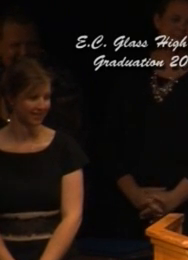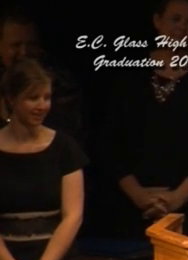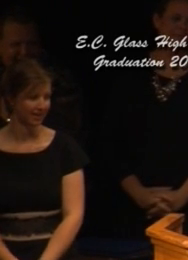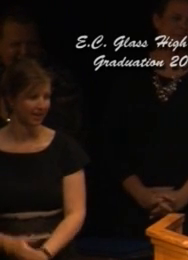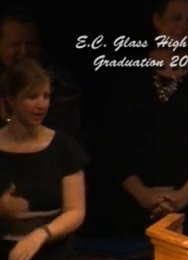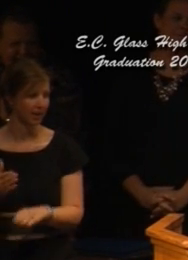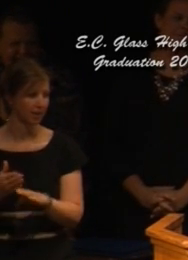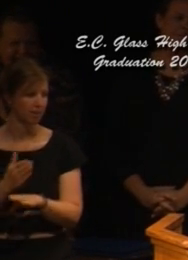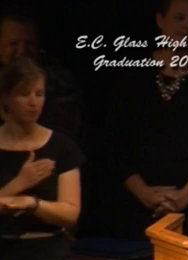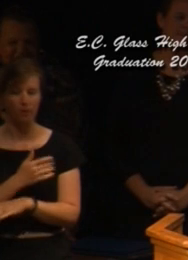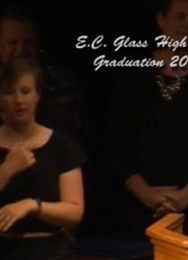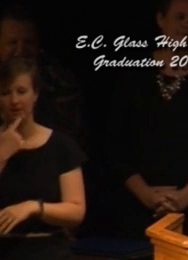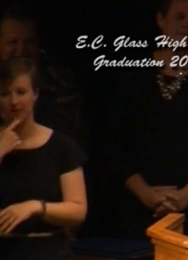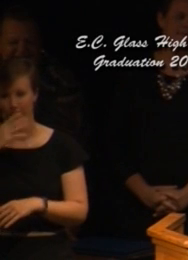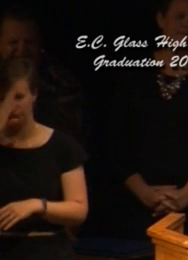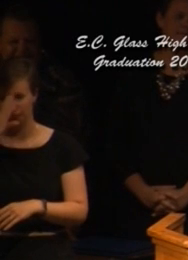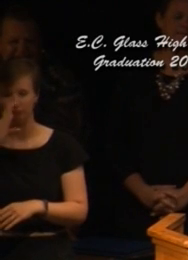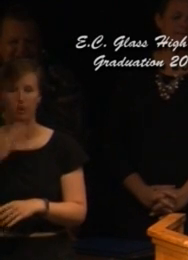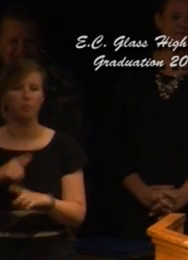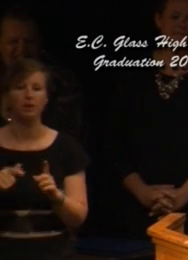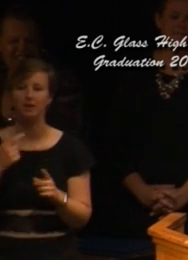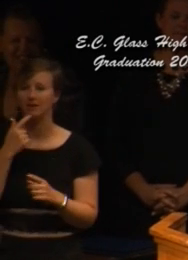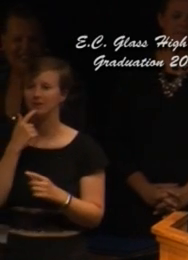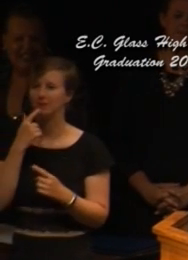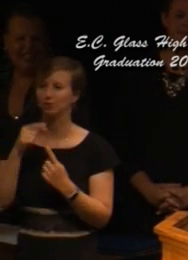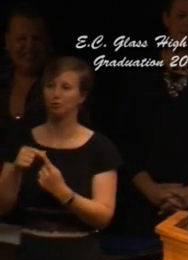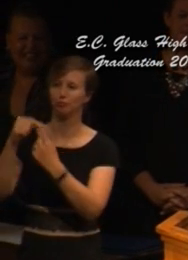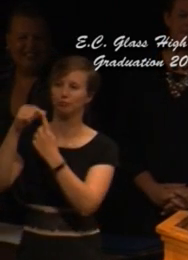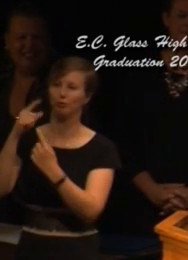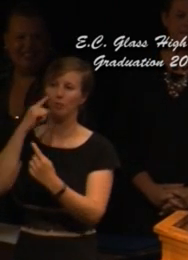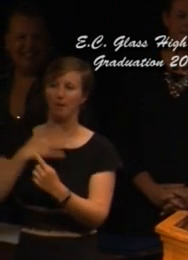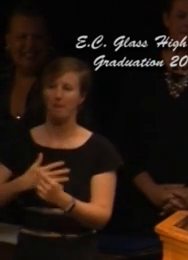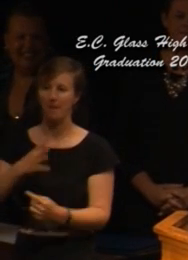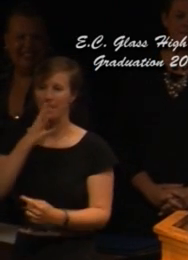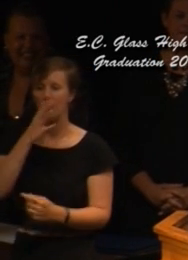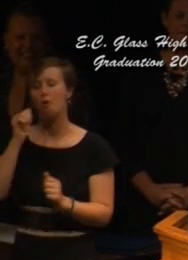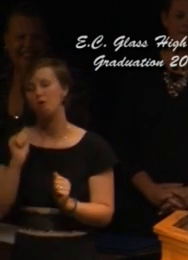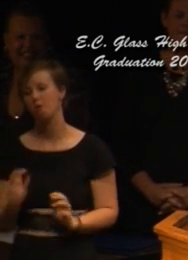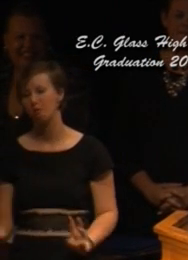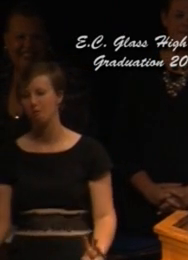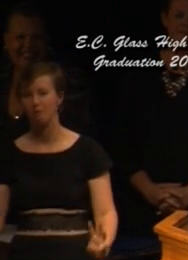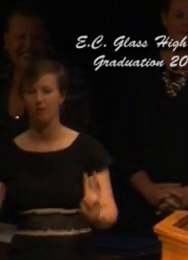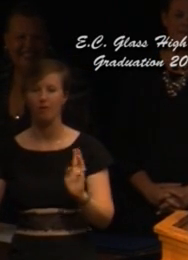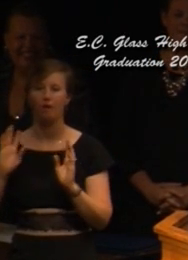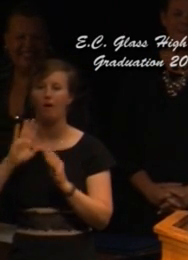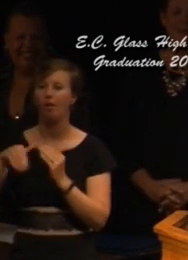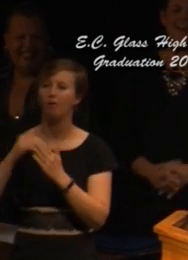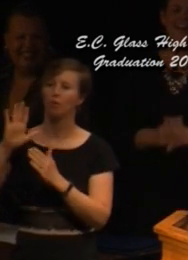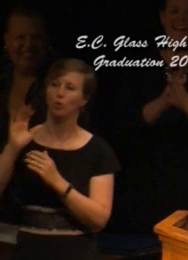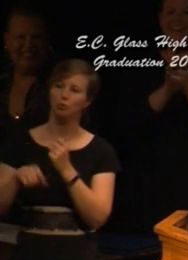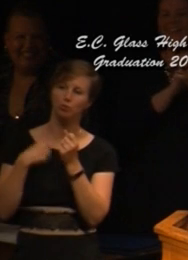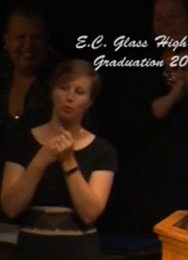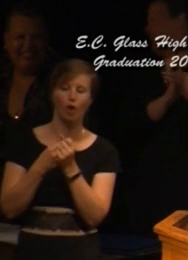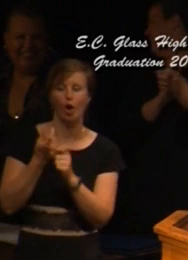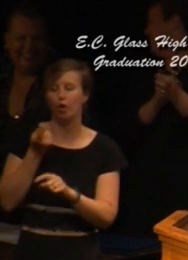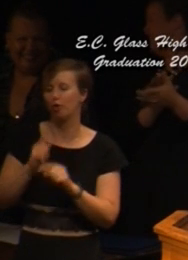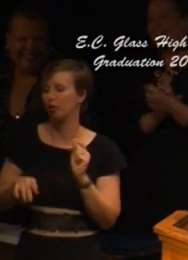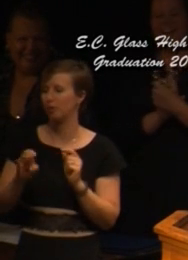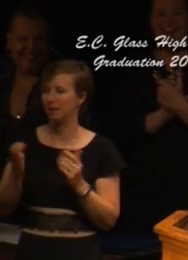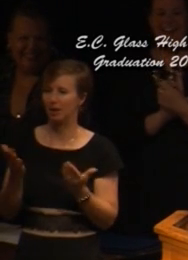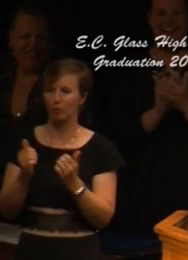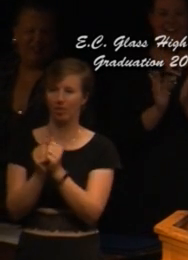Before I take my seat, I would like to give a special shout out to my mom for all the love and support. I wouldn't be here if it wasn't for